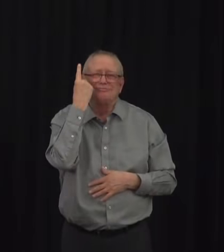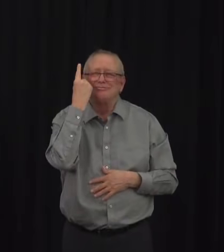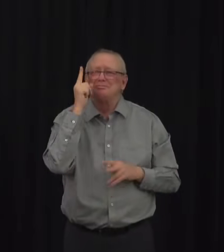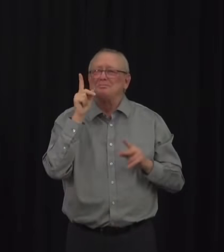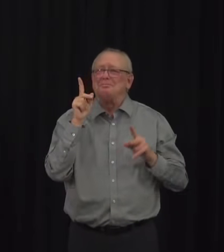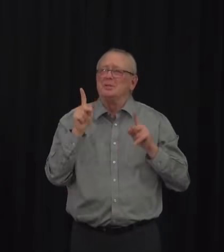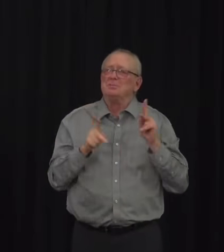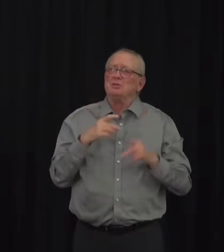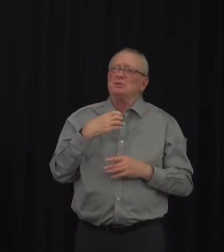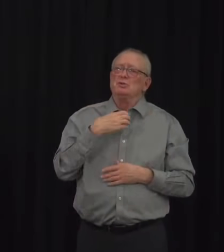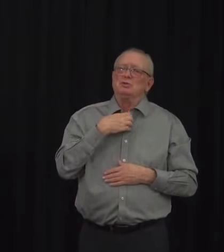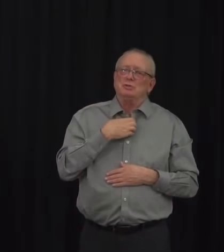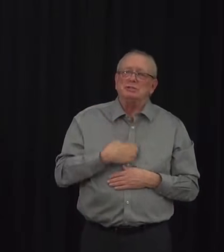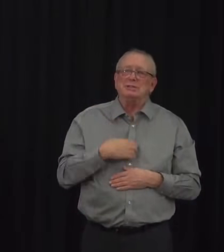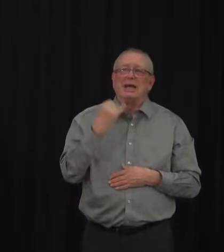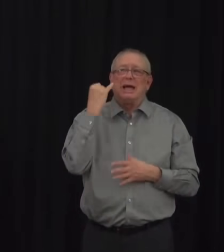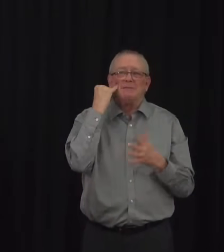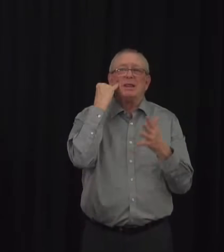at closely.